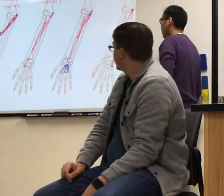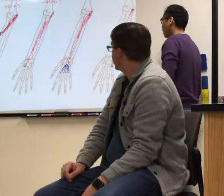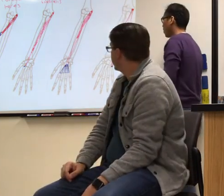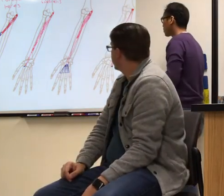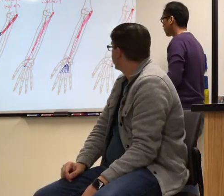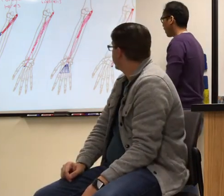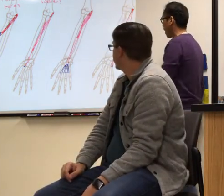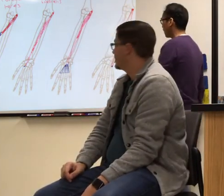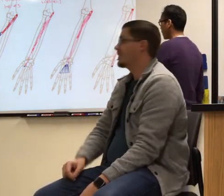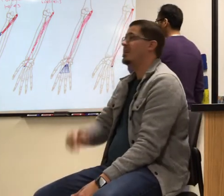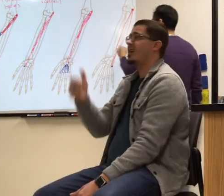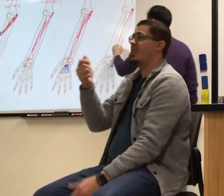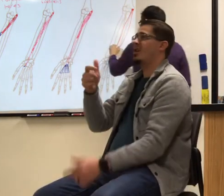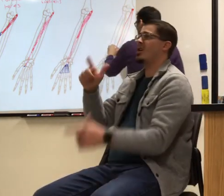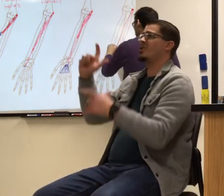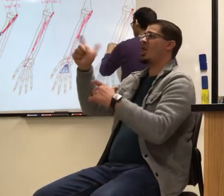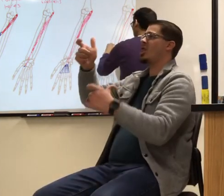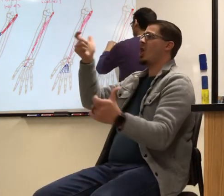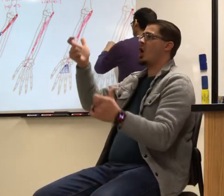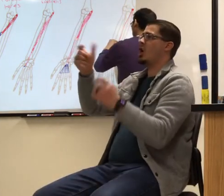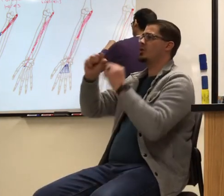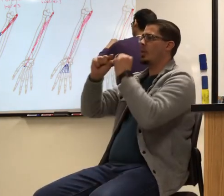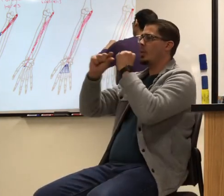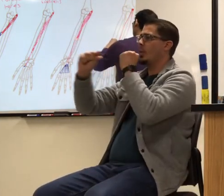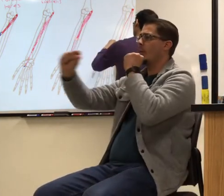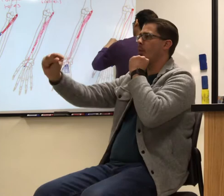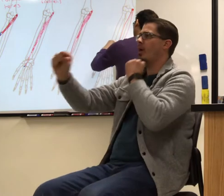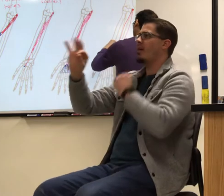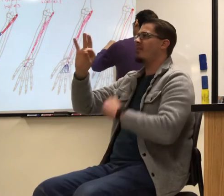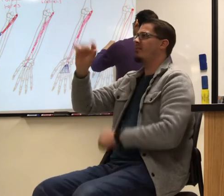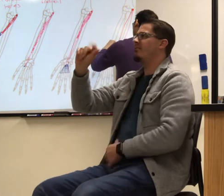Right. It's a rather large flap muscle.